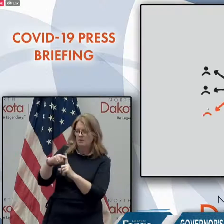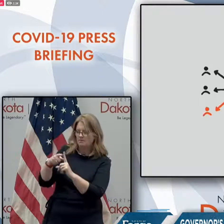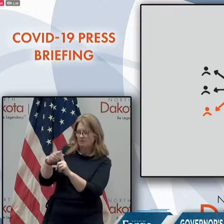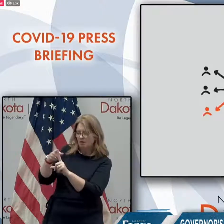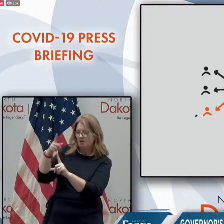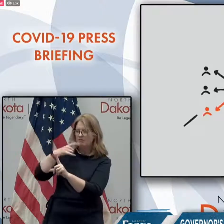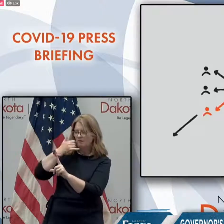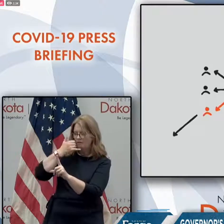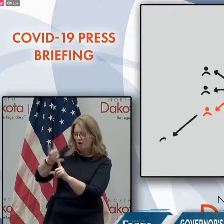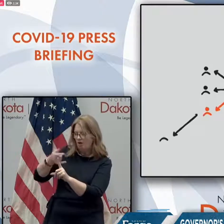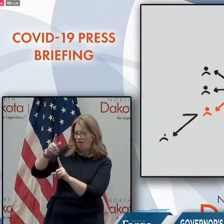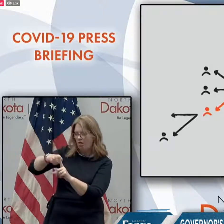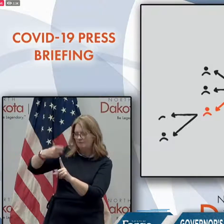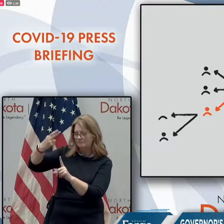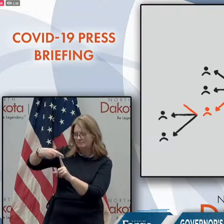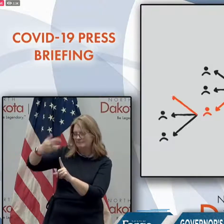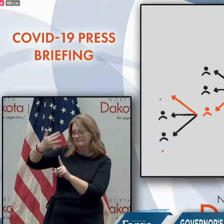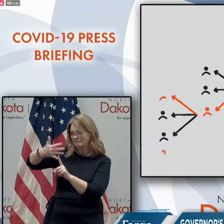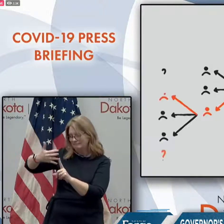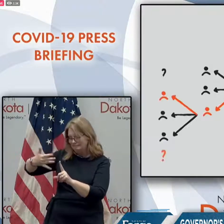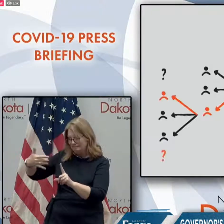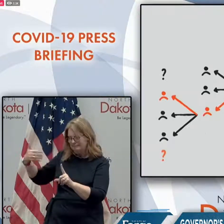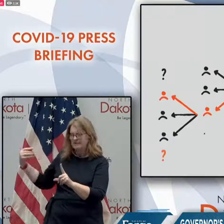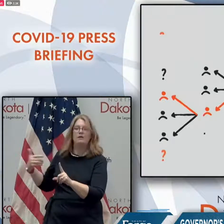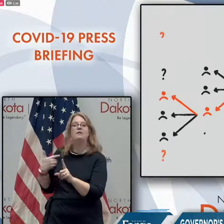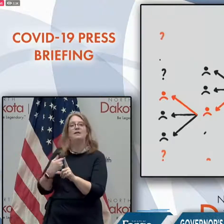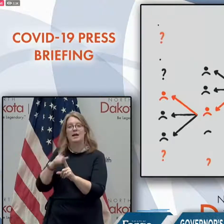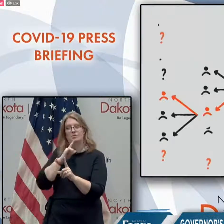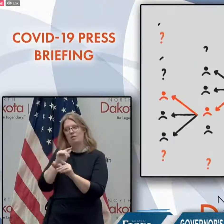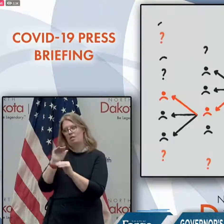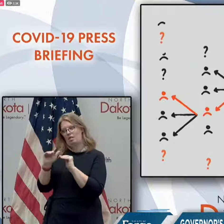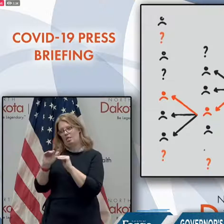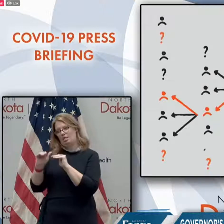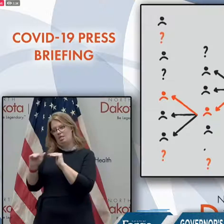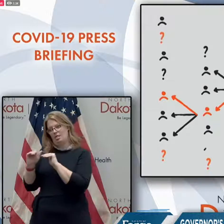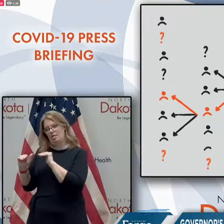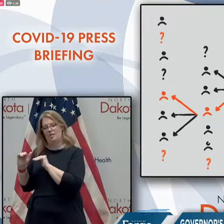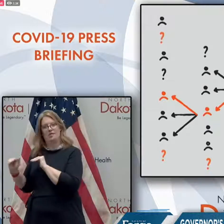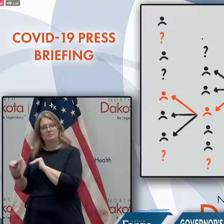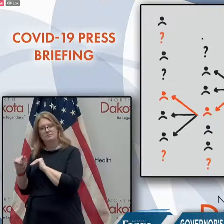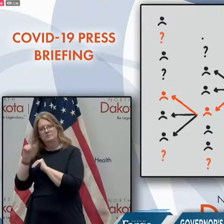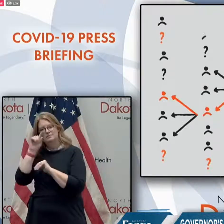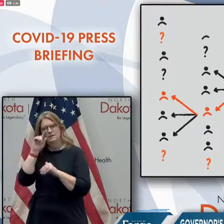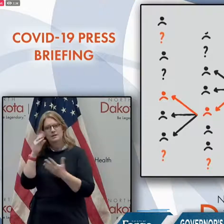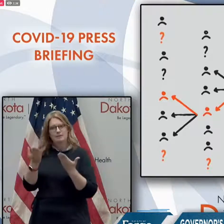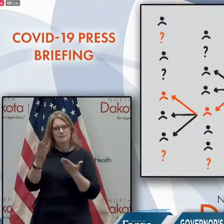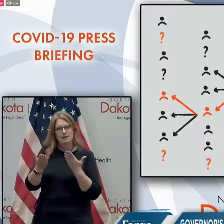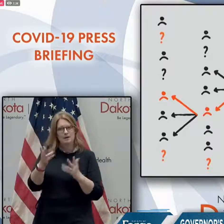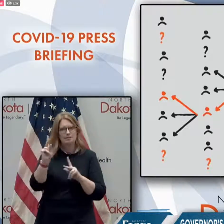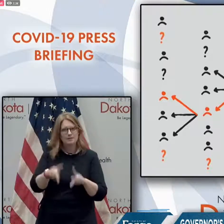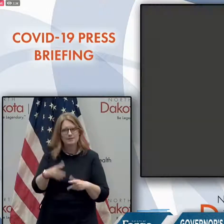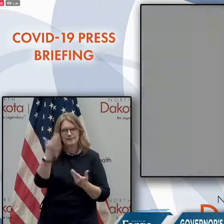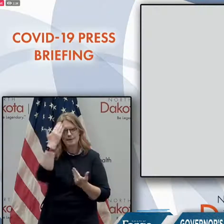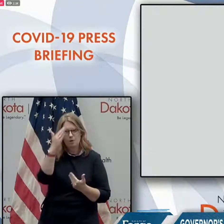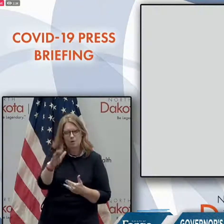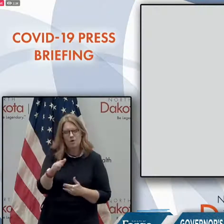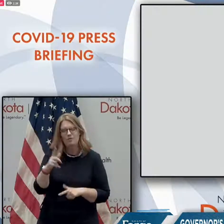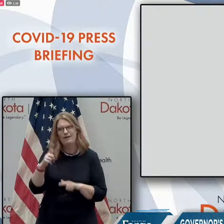disease investigators do their jobs perfectly, alerting the people a COVID patient doesn't know or can't remember is incredibly